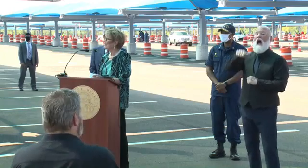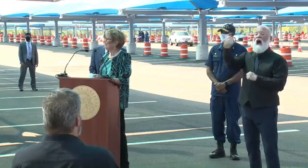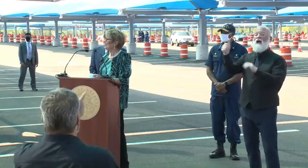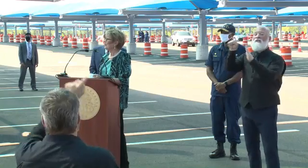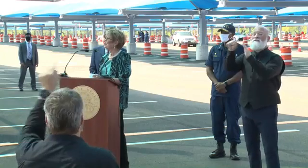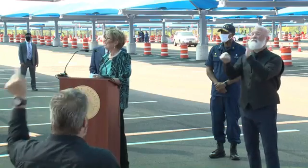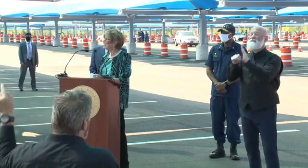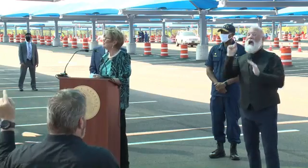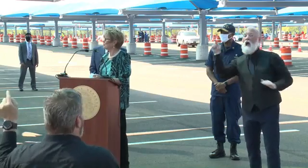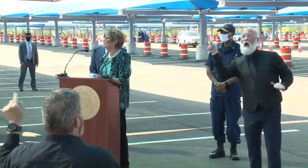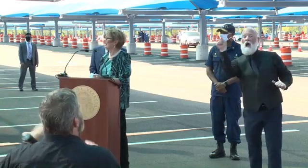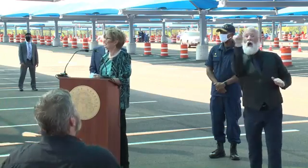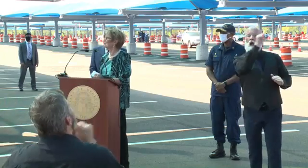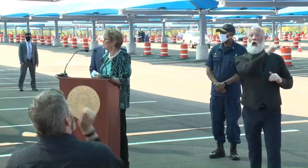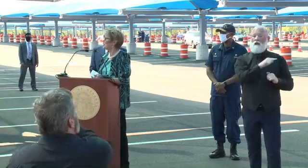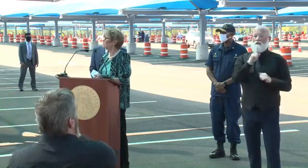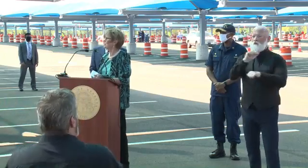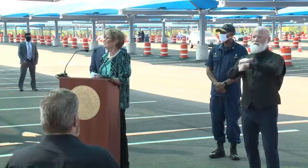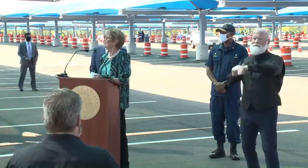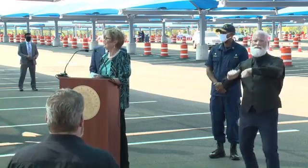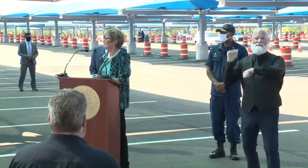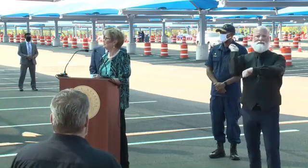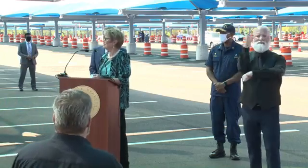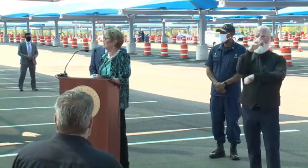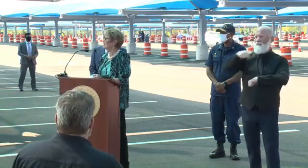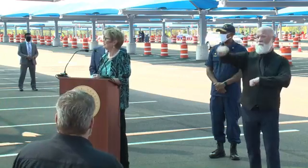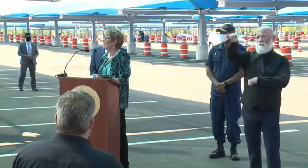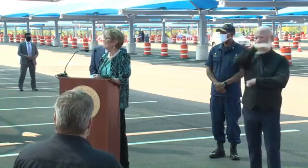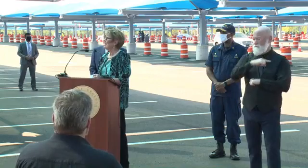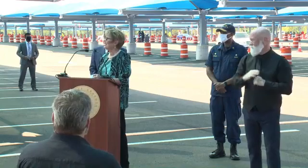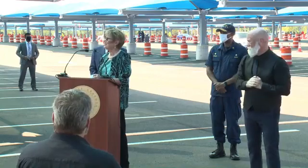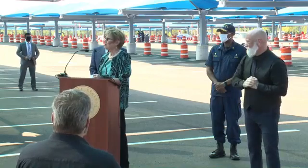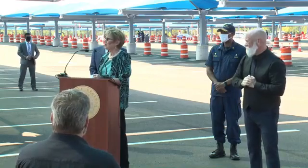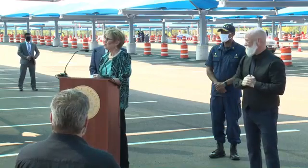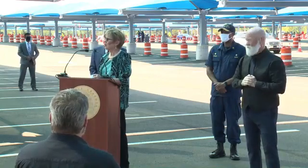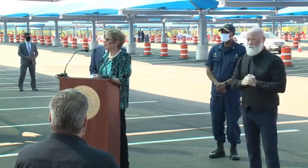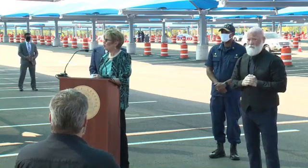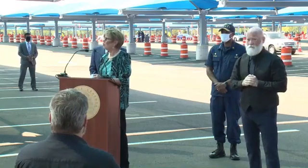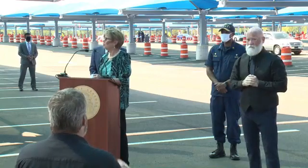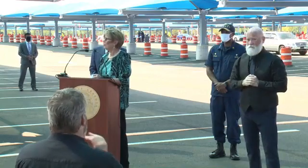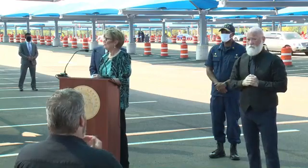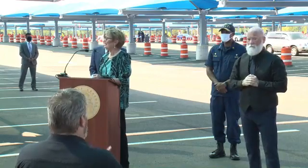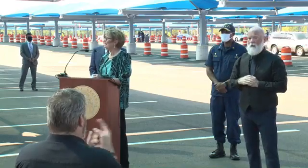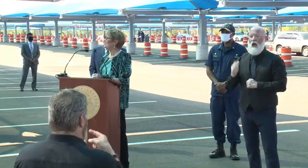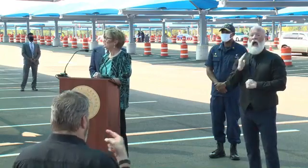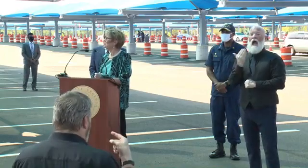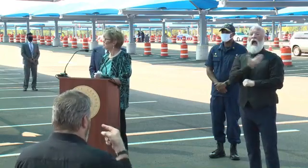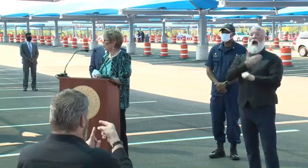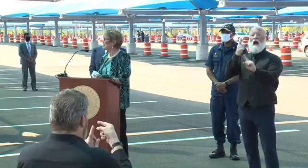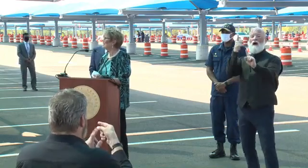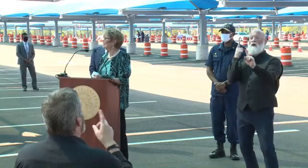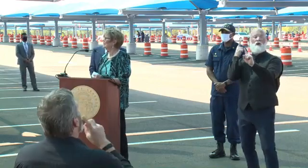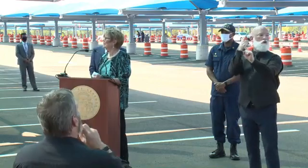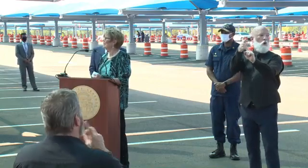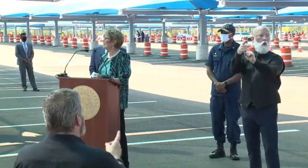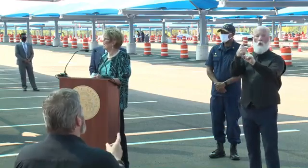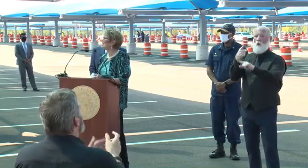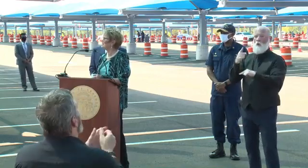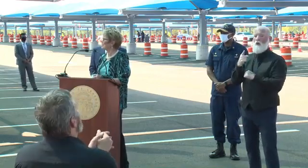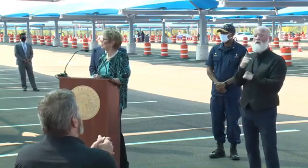doing over 90% of the total testing in those areas. And so our goal is to